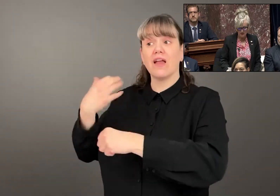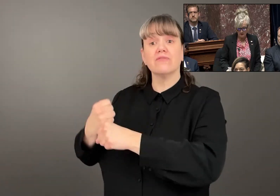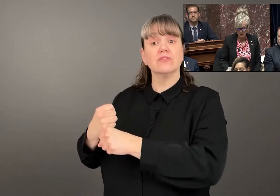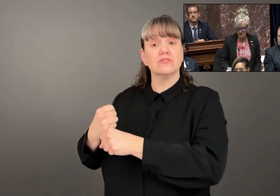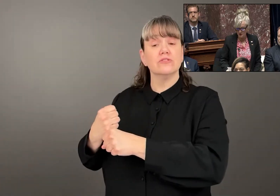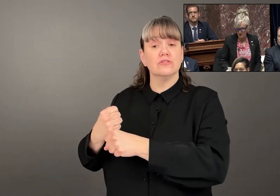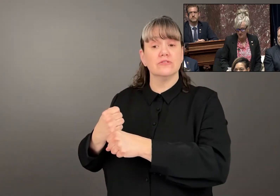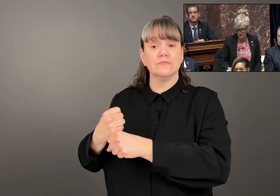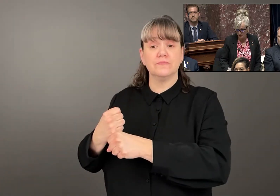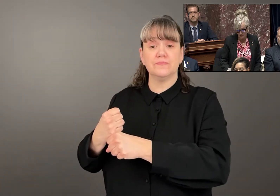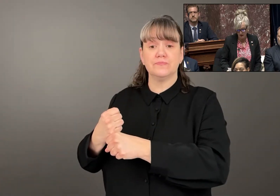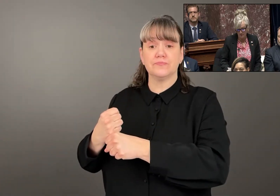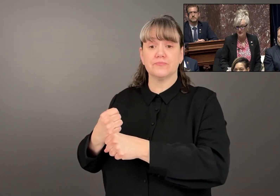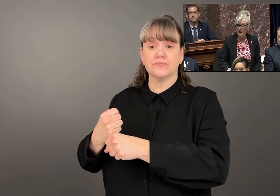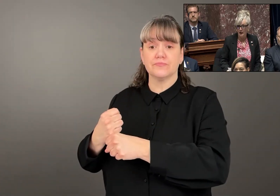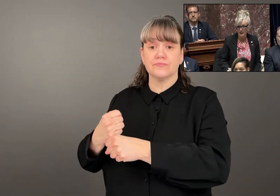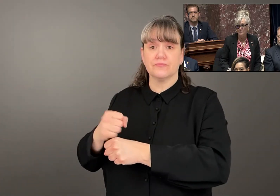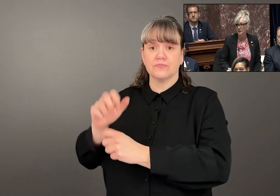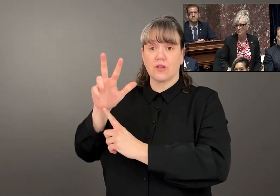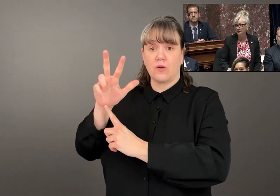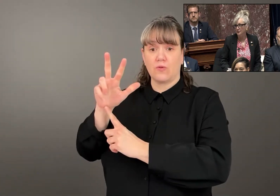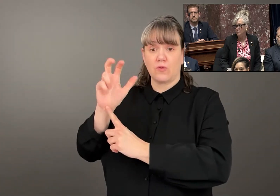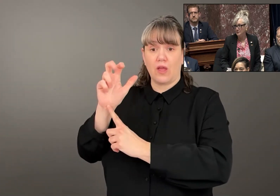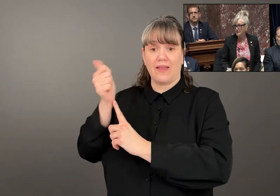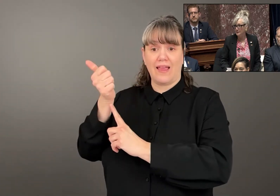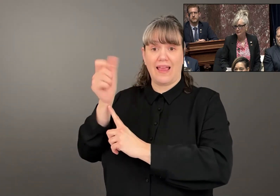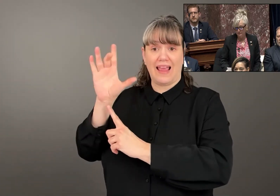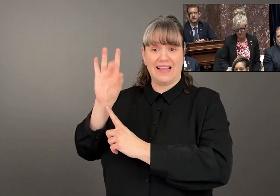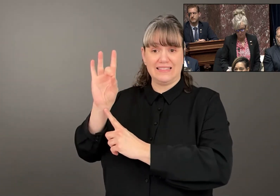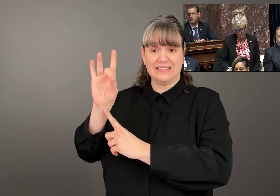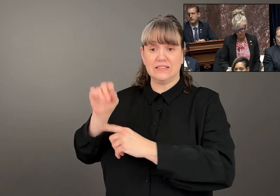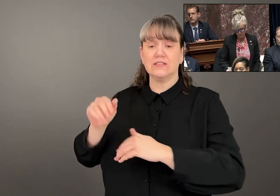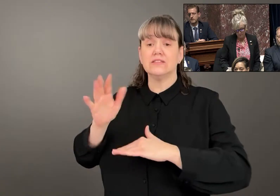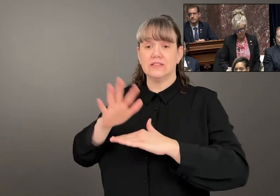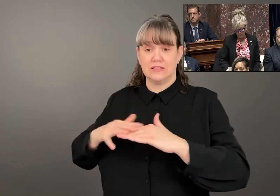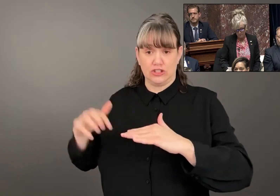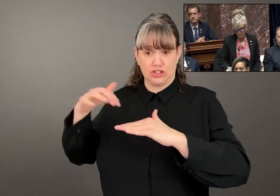318 Indigenous youth have died from overdose.